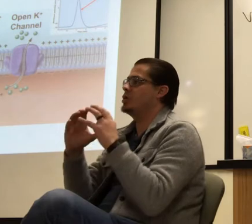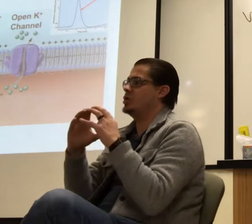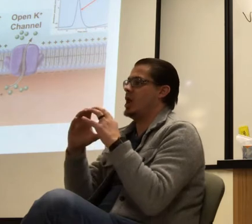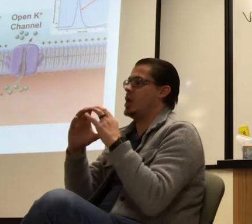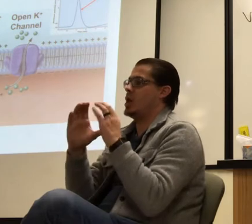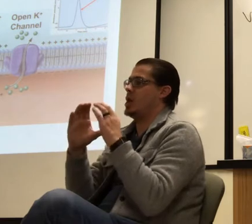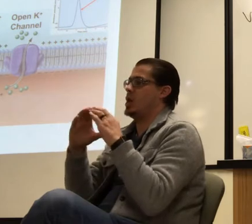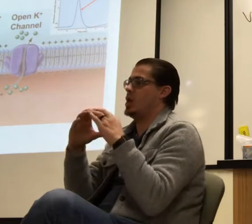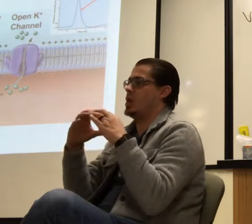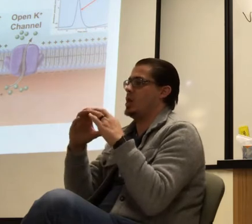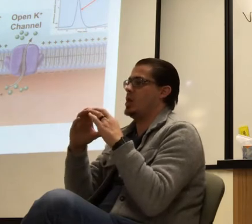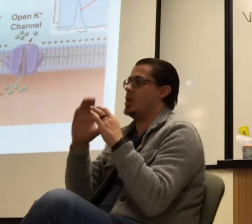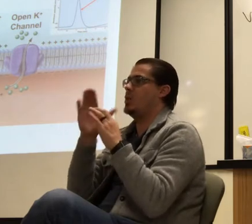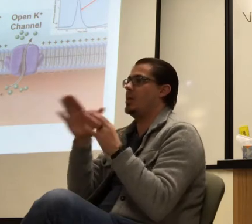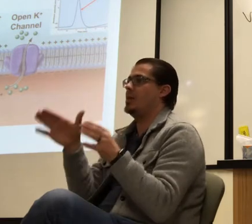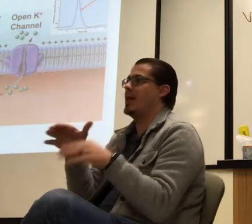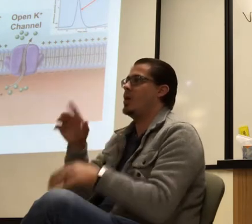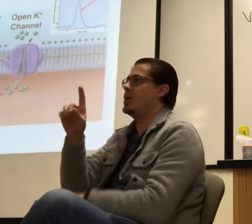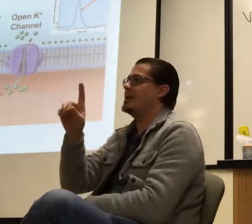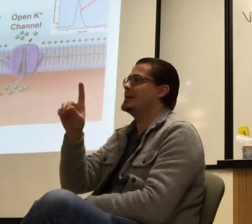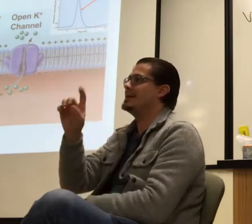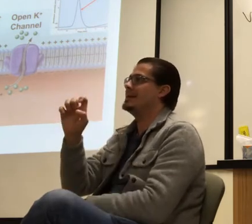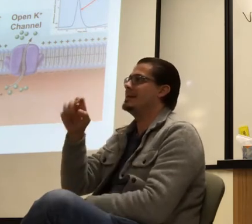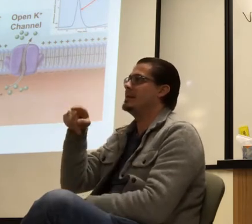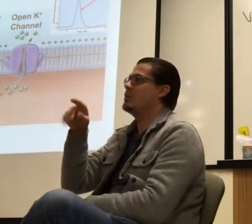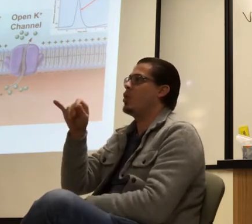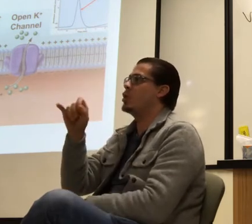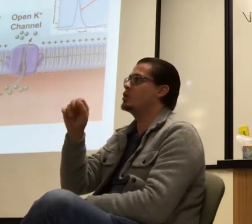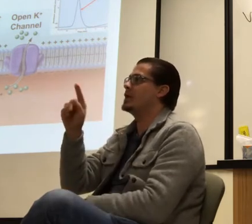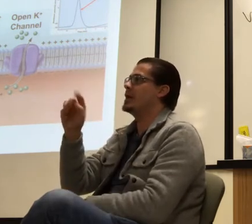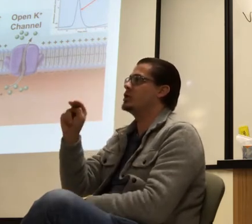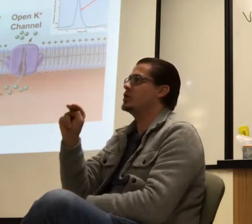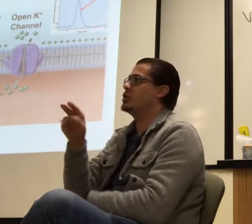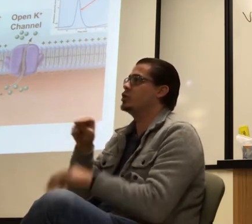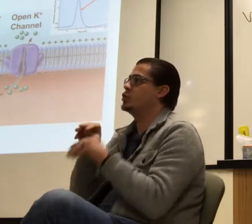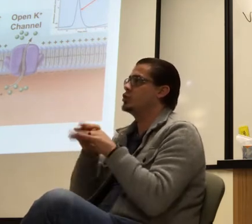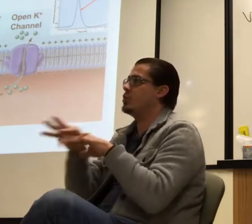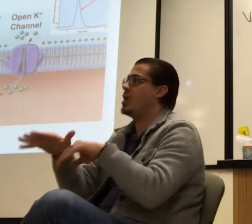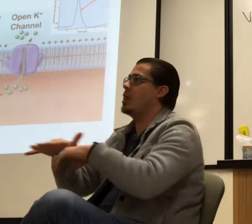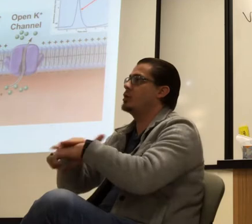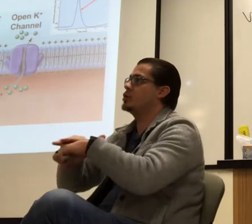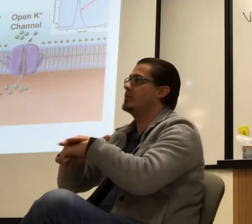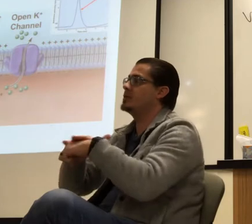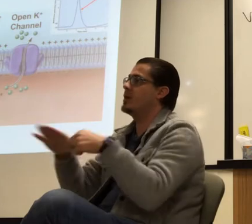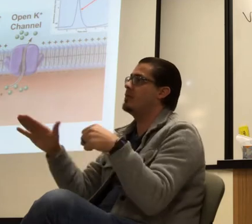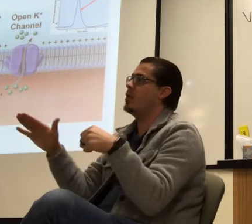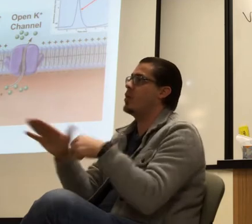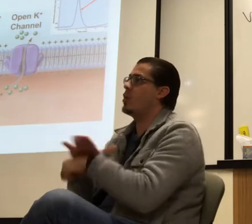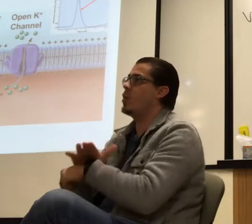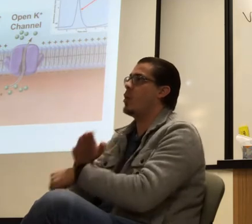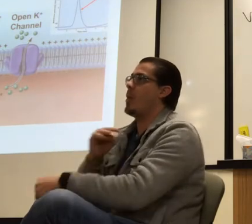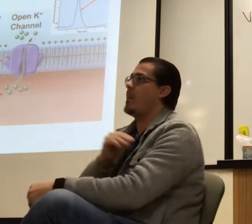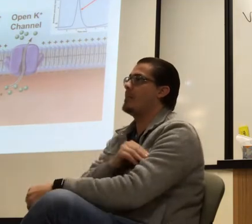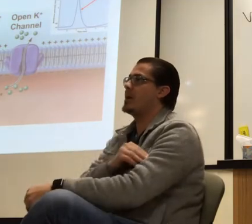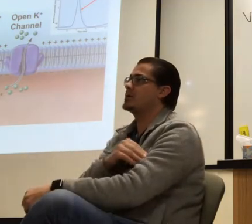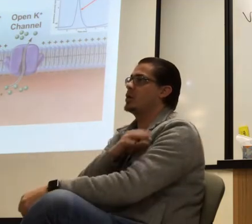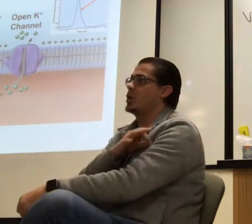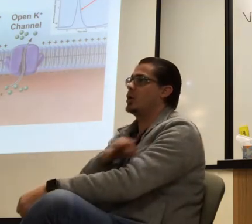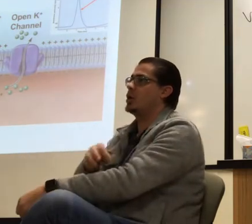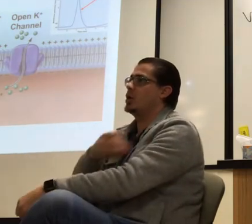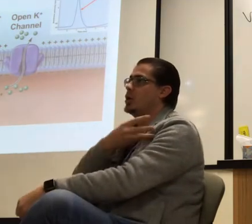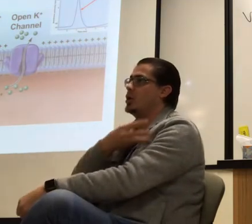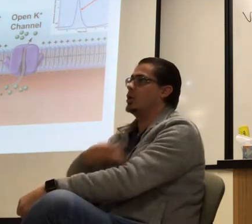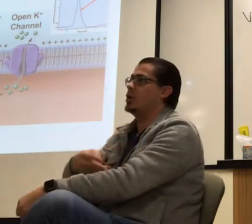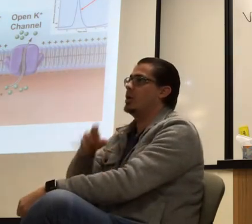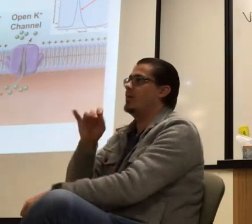the action potential or the depolarization to spread across the surface of the whole muscle fiber.